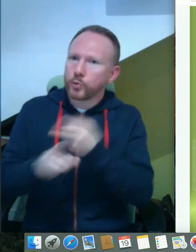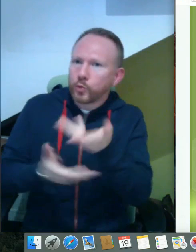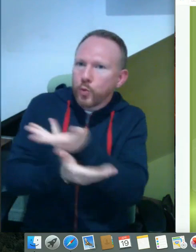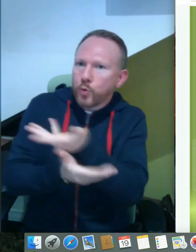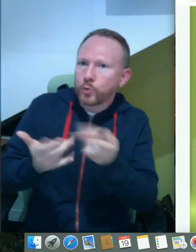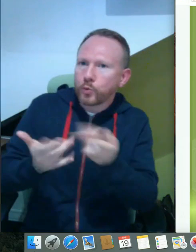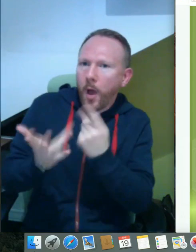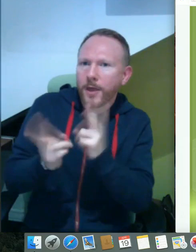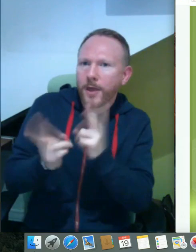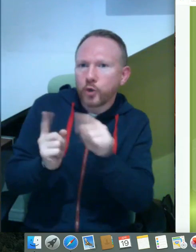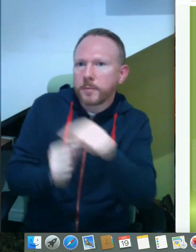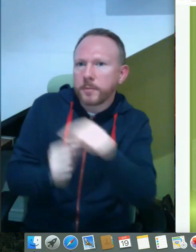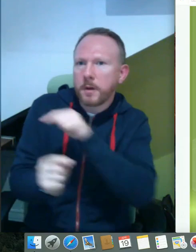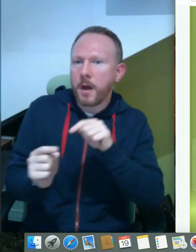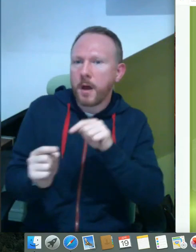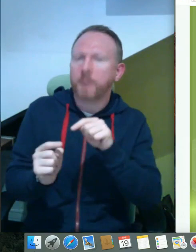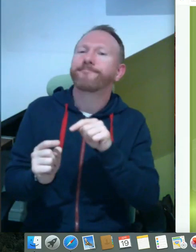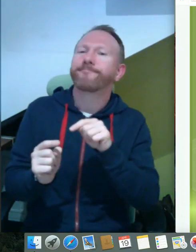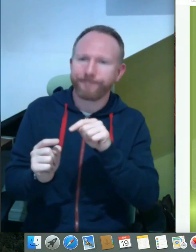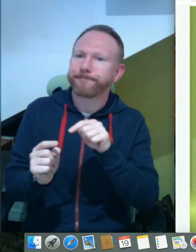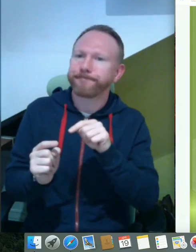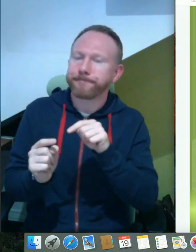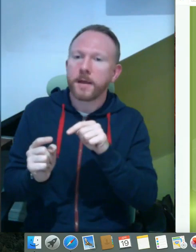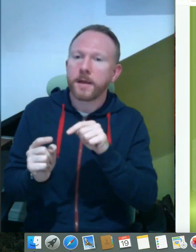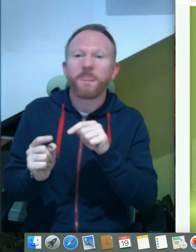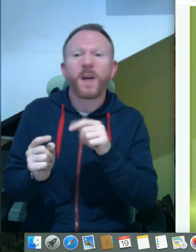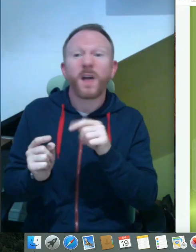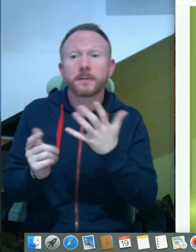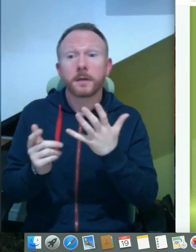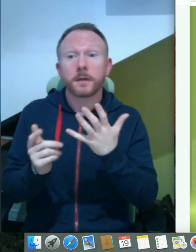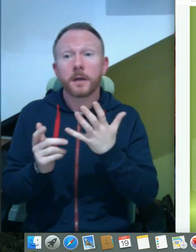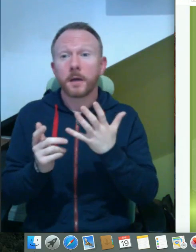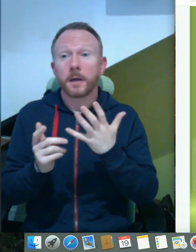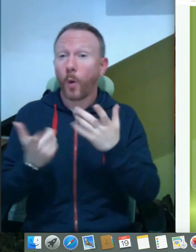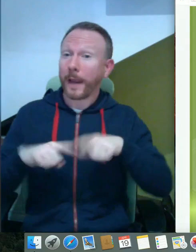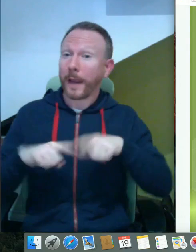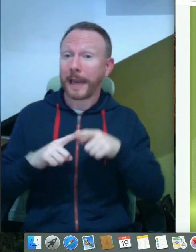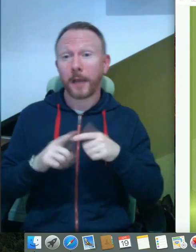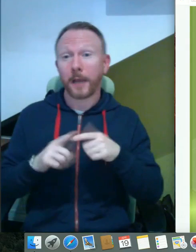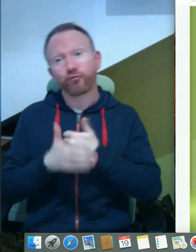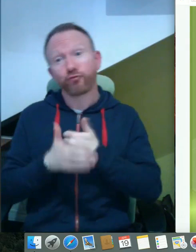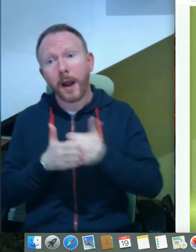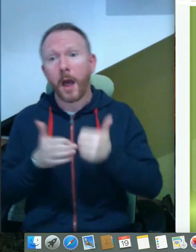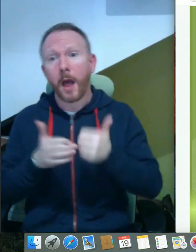not, as a matter of course, making use of note-taking.